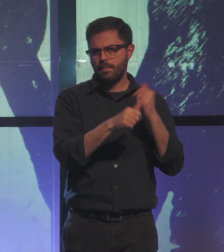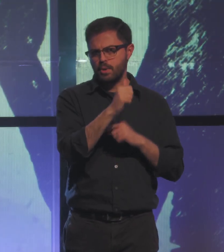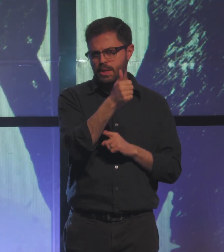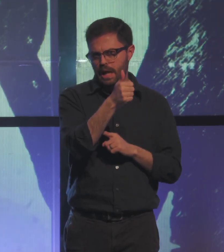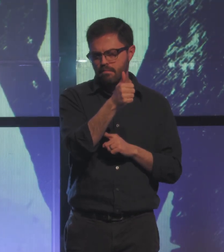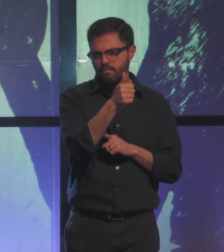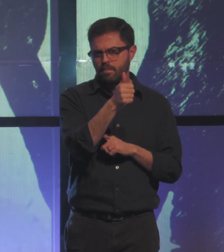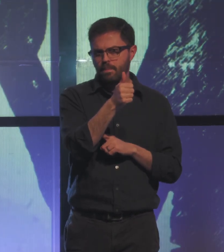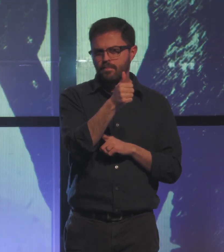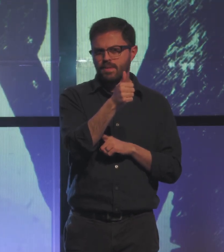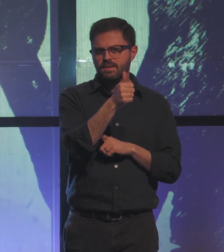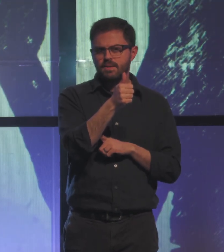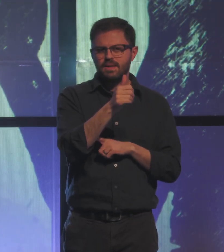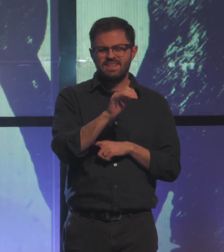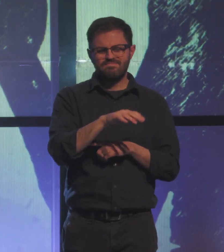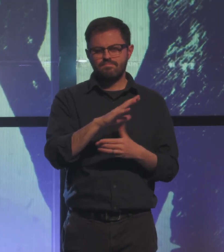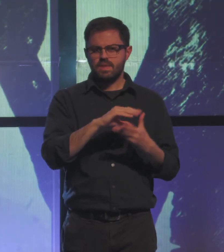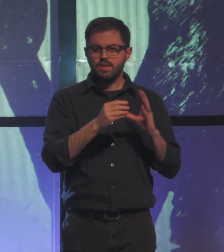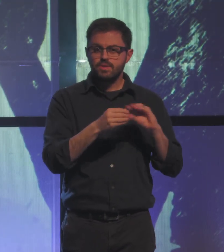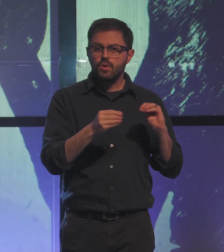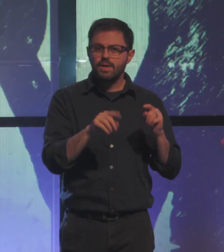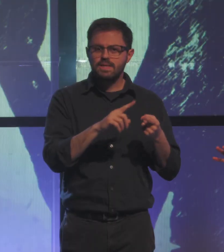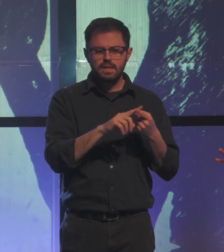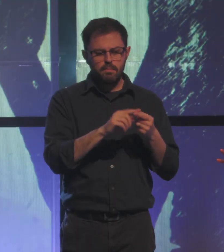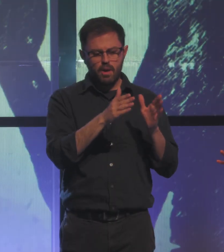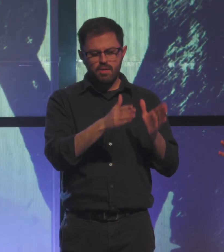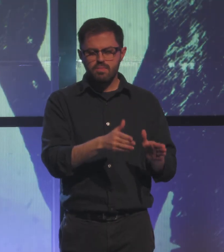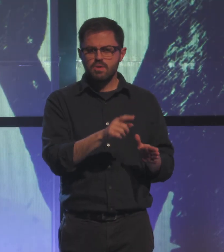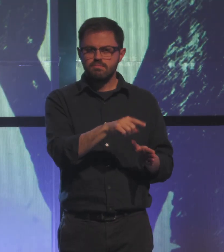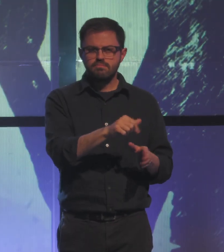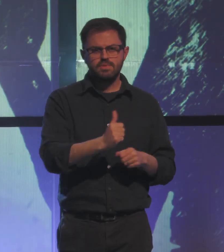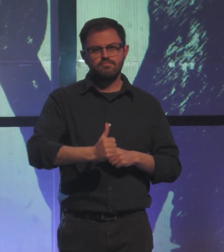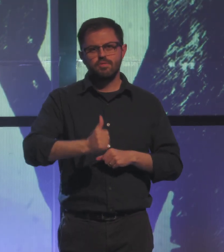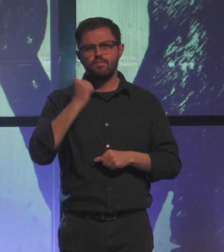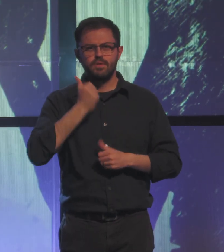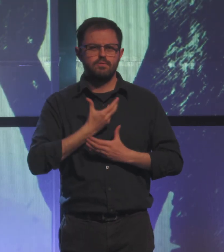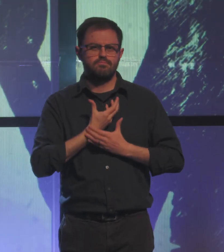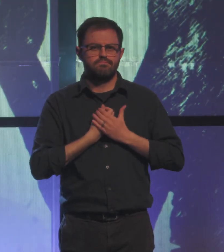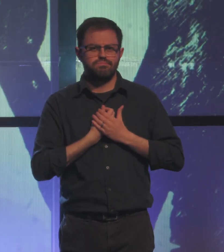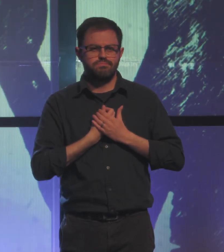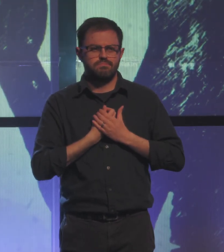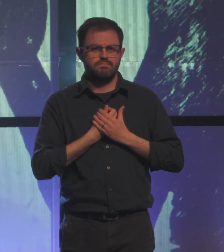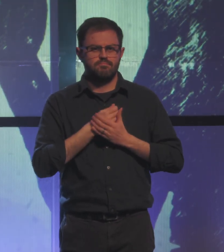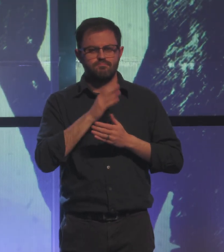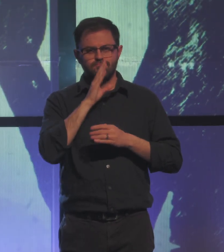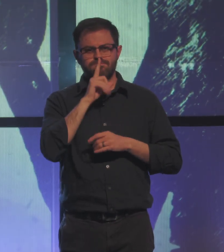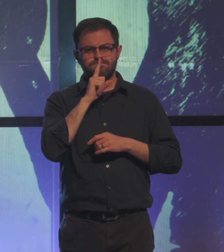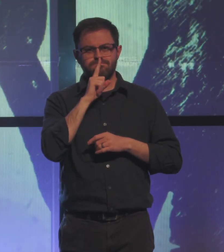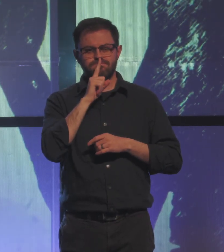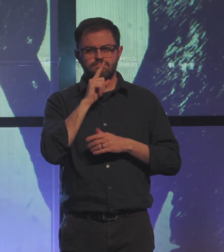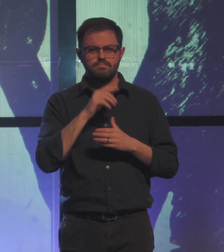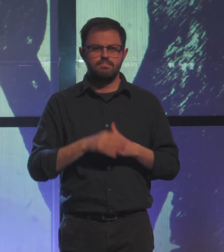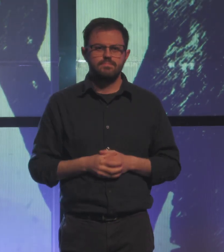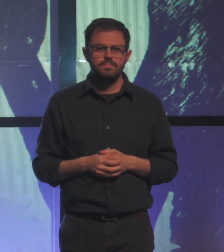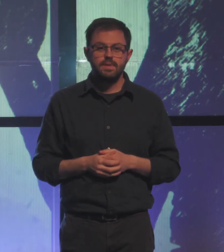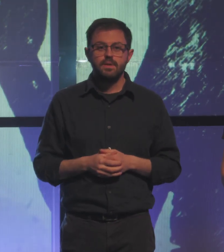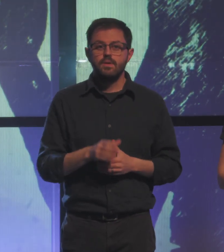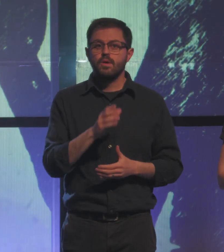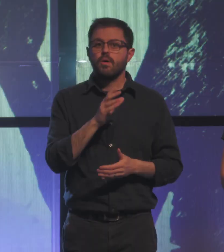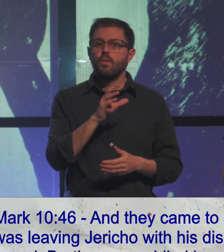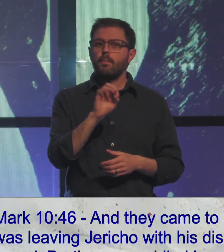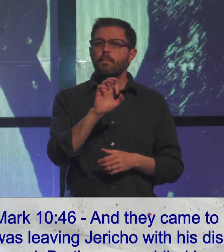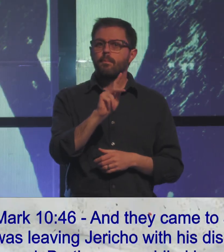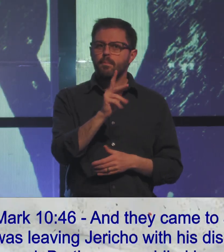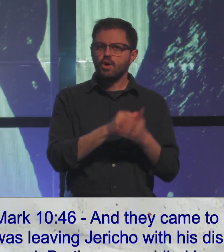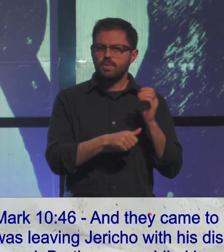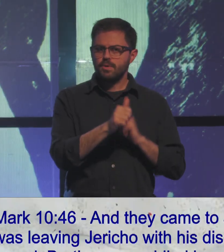And it's a story truly of someone who refused to stay quiet. So in Mark chapter 10, we're going to